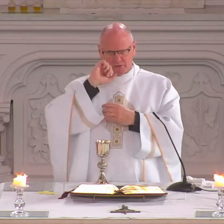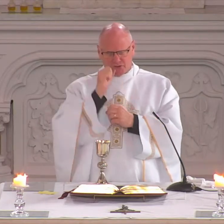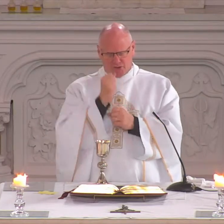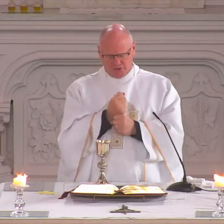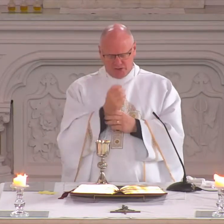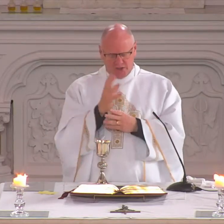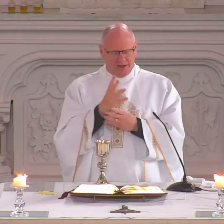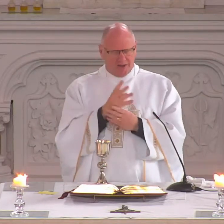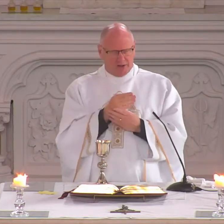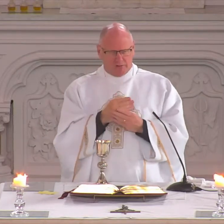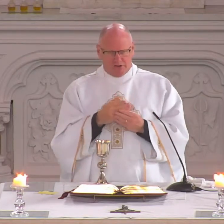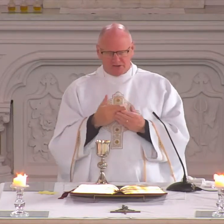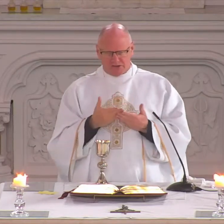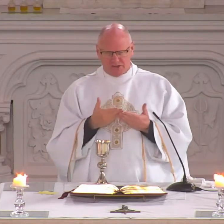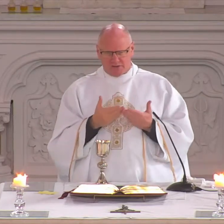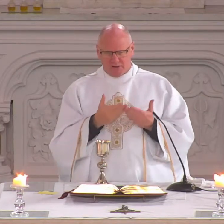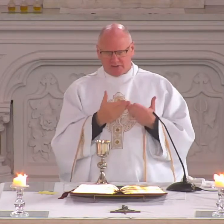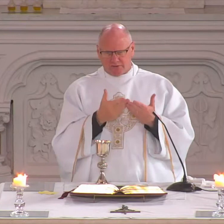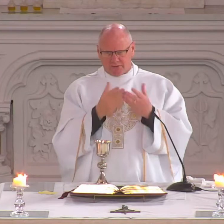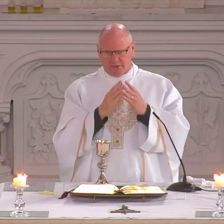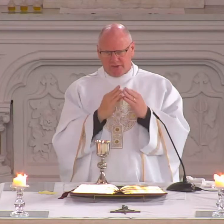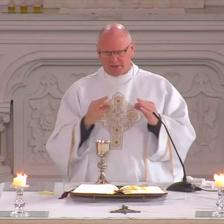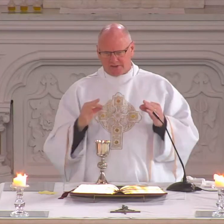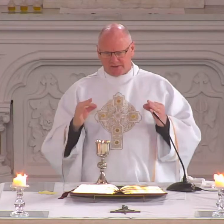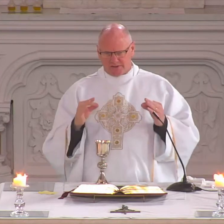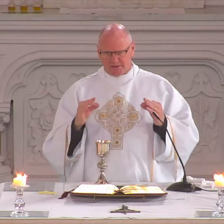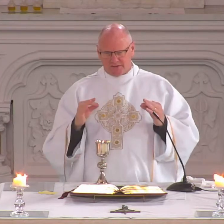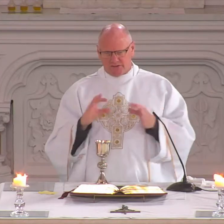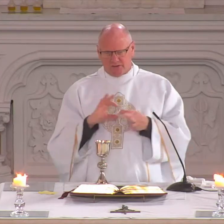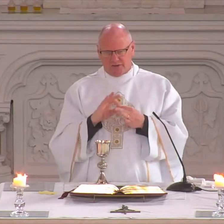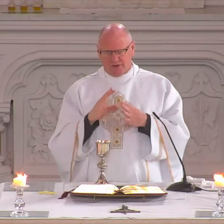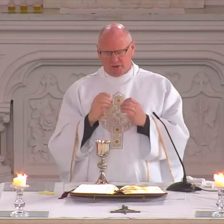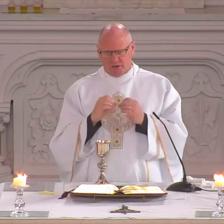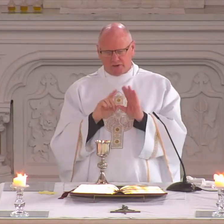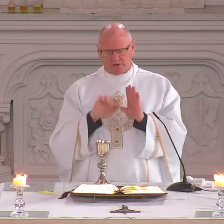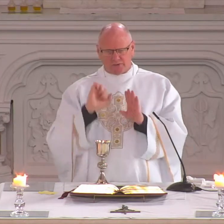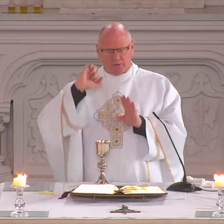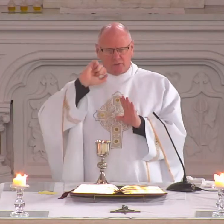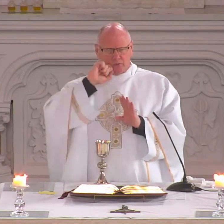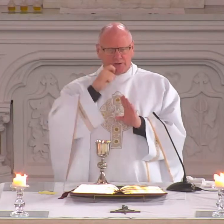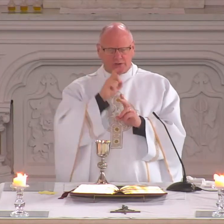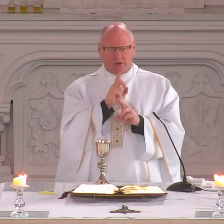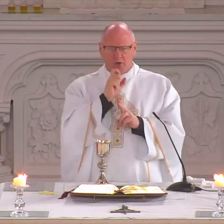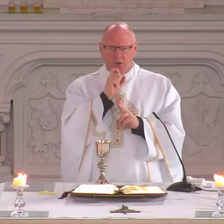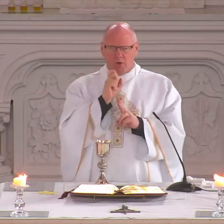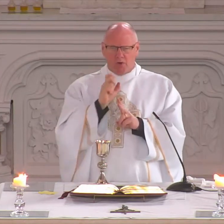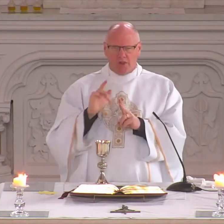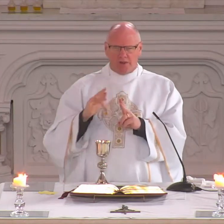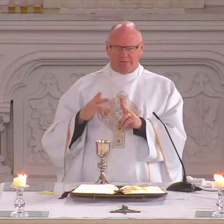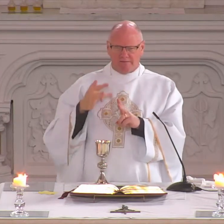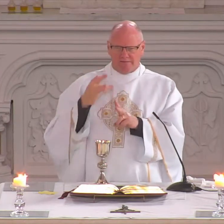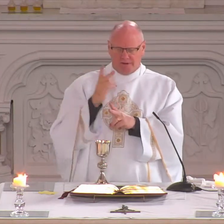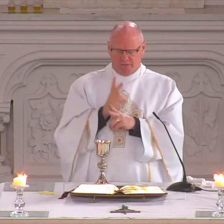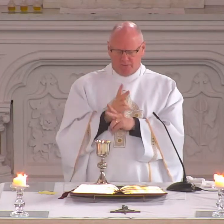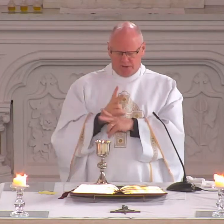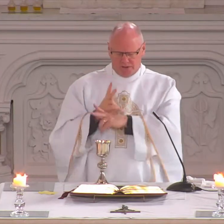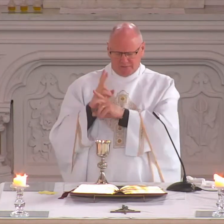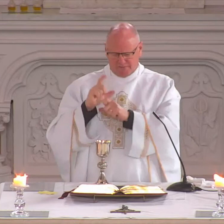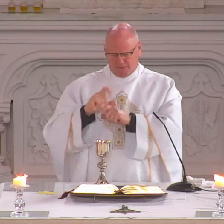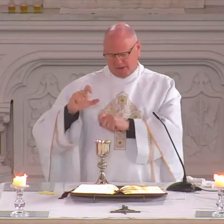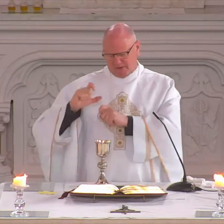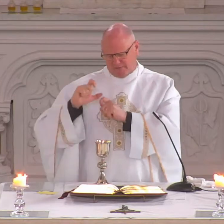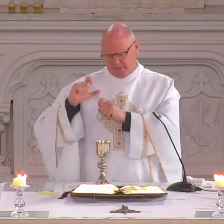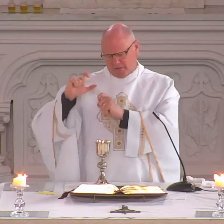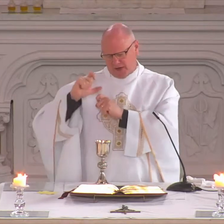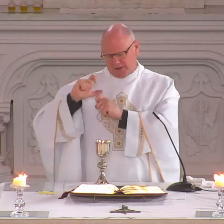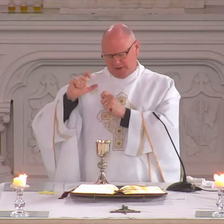your church, and graciously grant your peace in unity, in accordance with your will, who live and reign